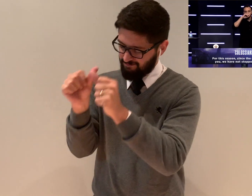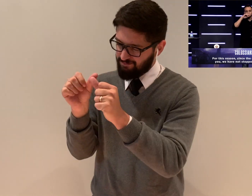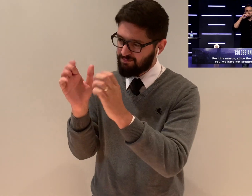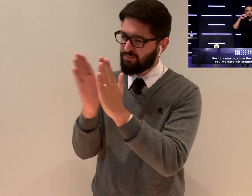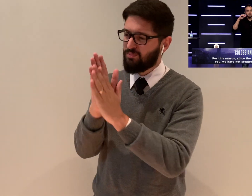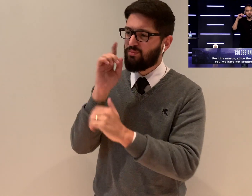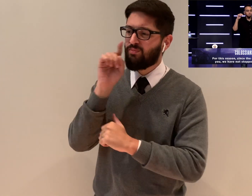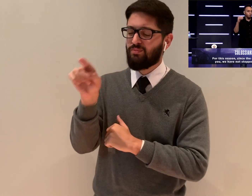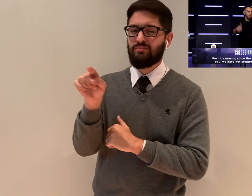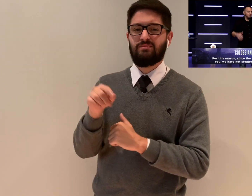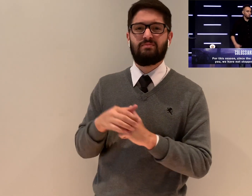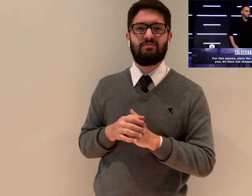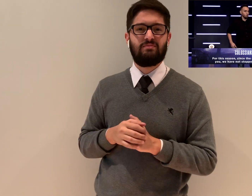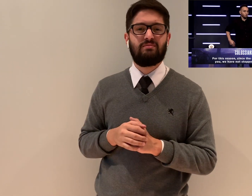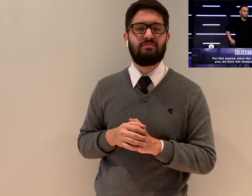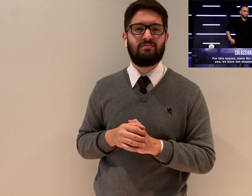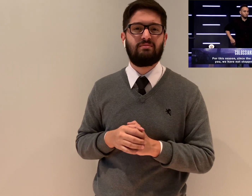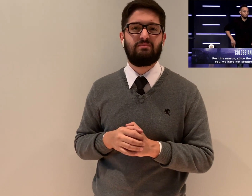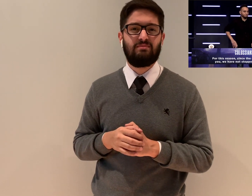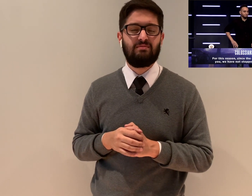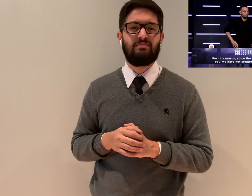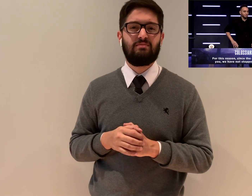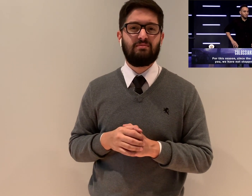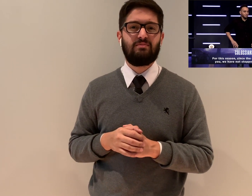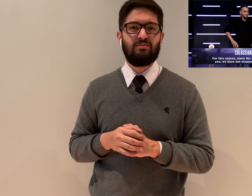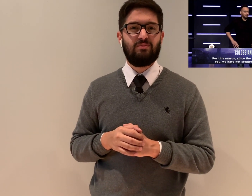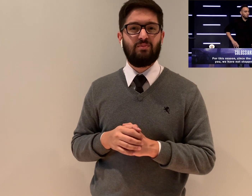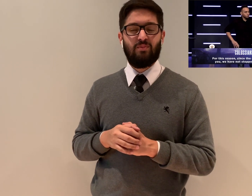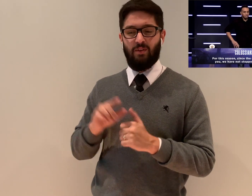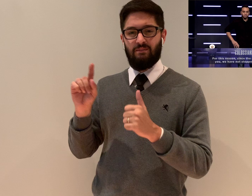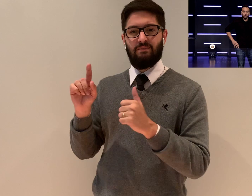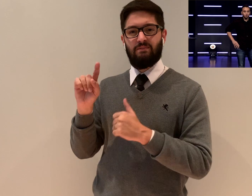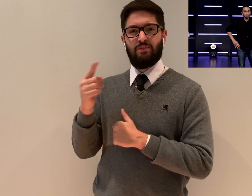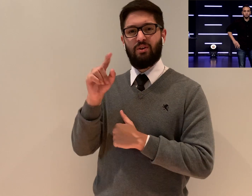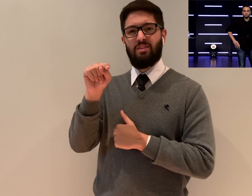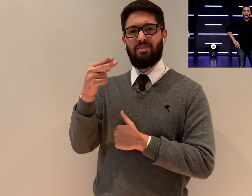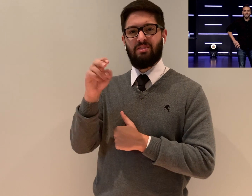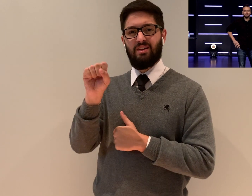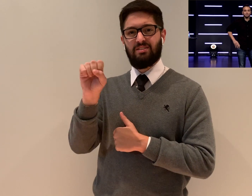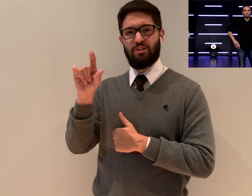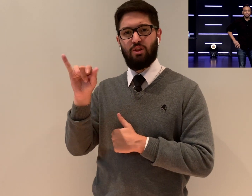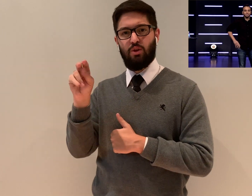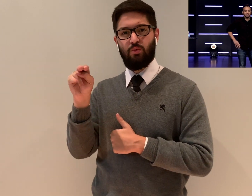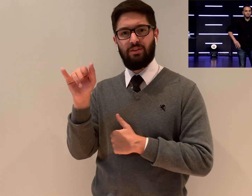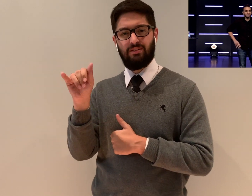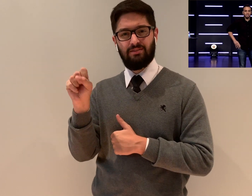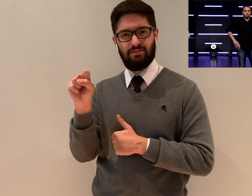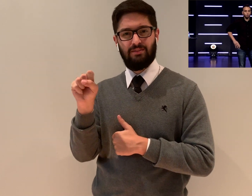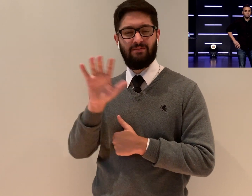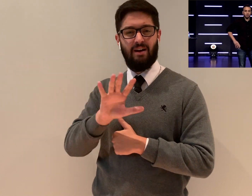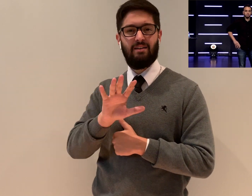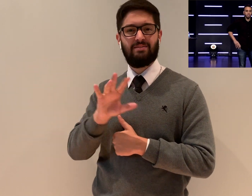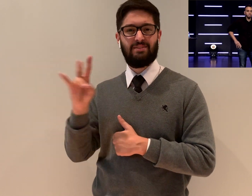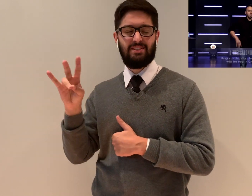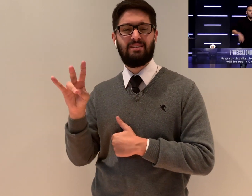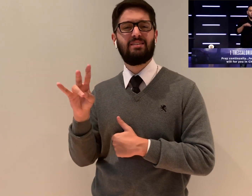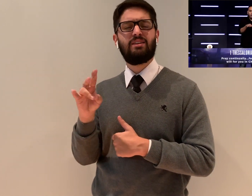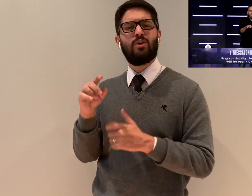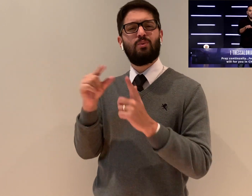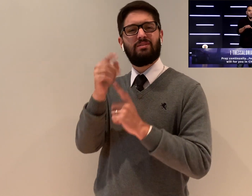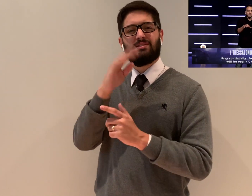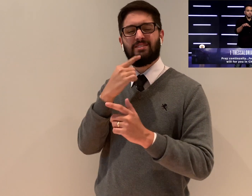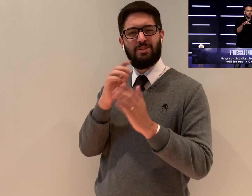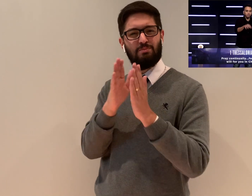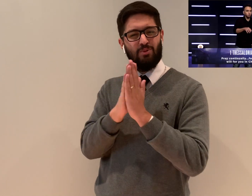stopped praying for you. 1 Thessalonians 5, 17, the word of God says,